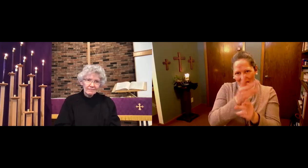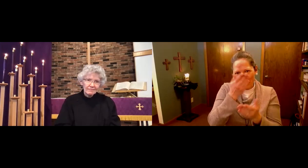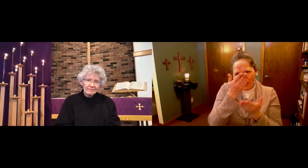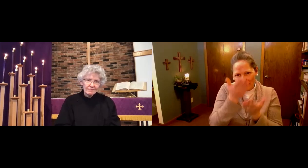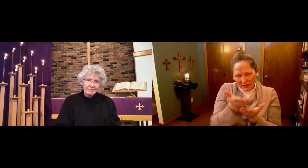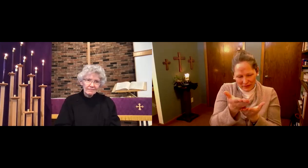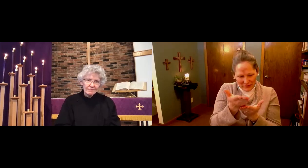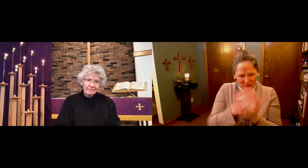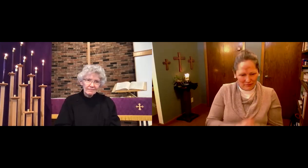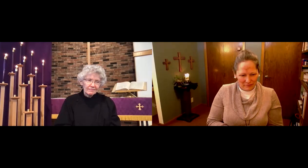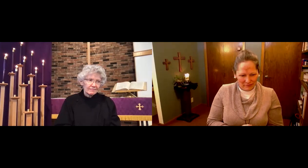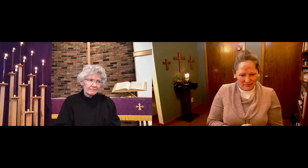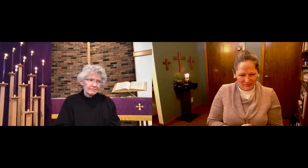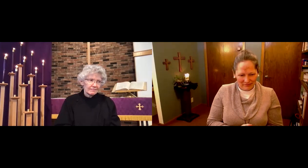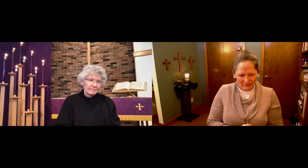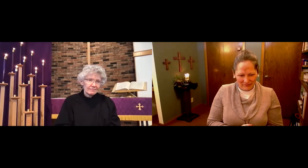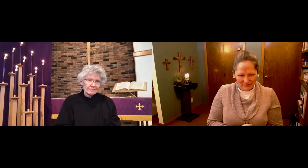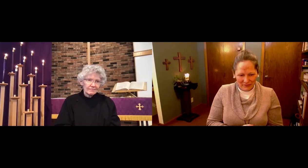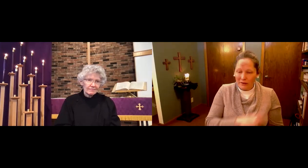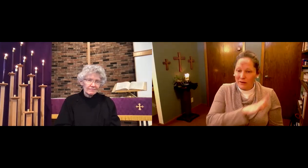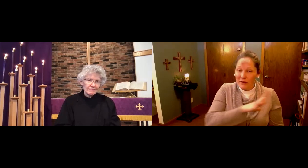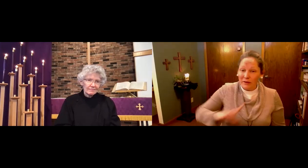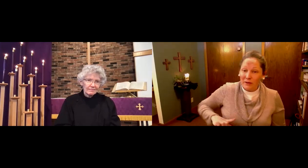May the Lord bless you and keep you.